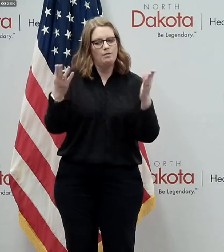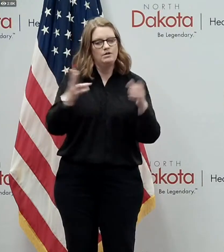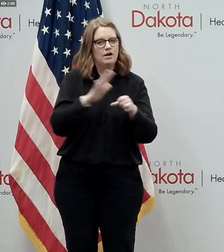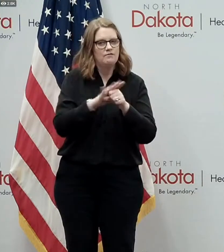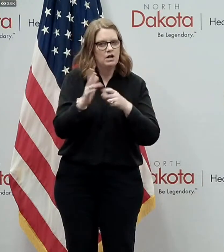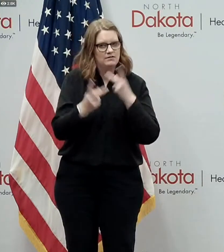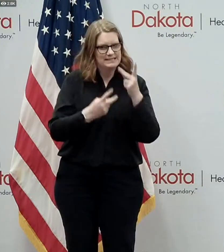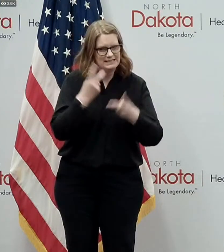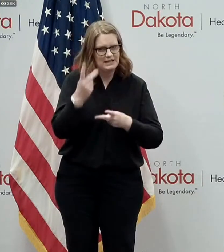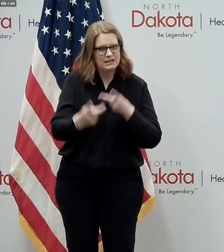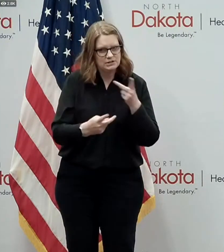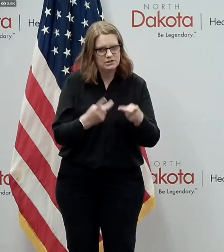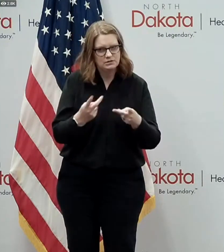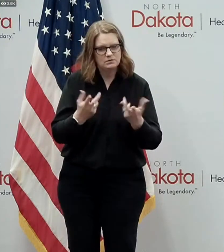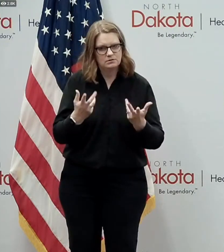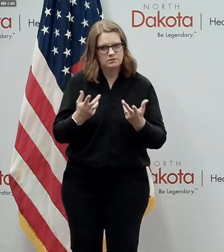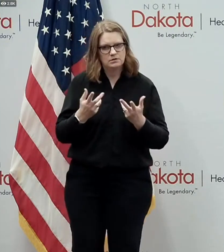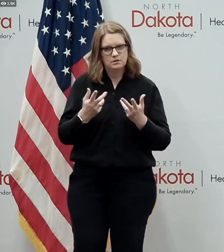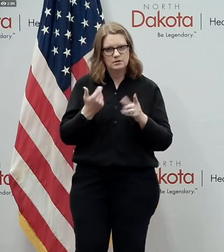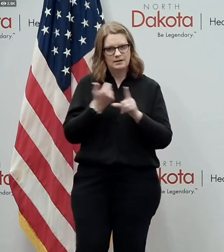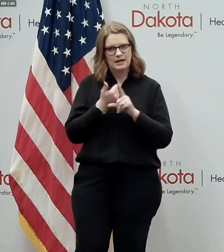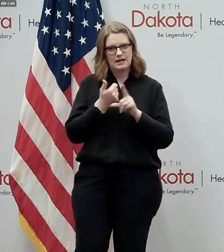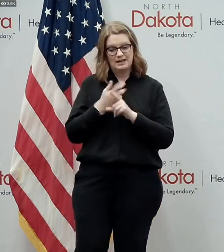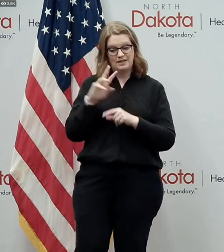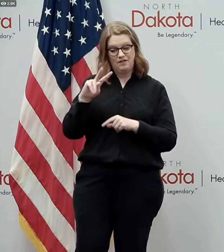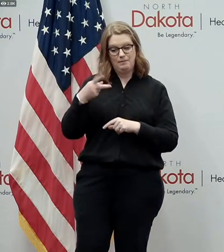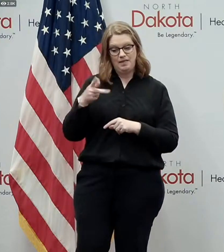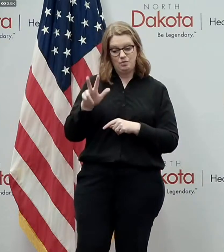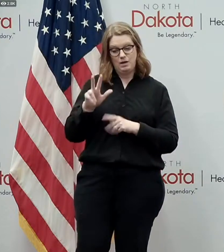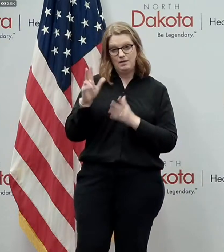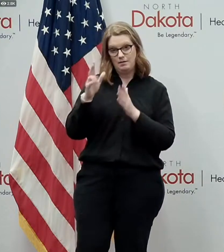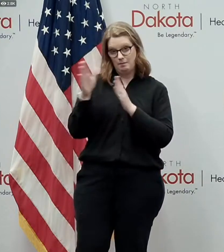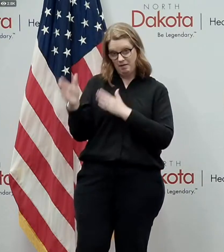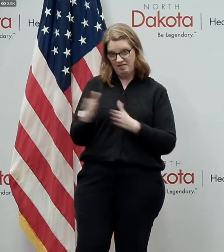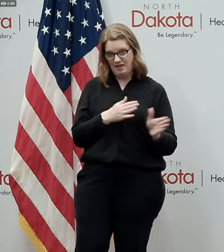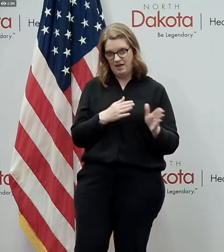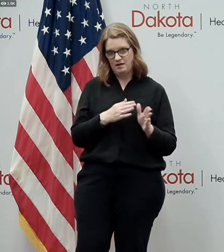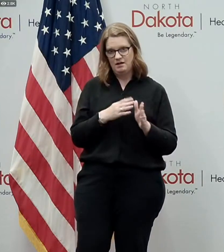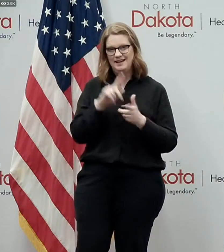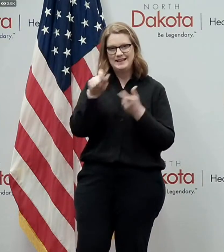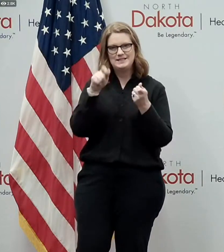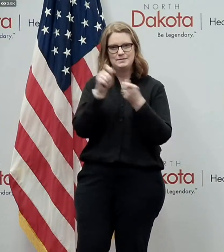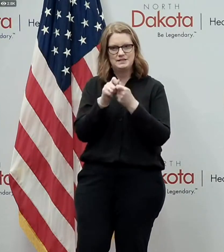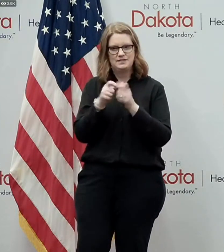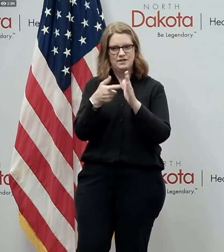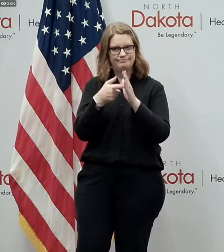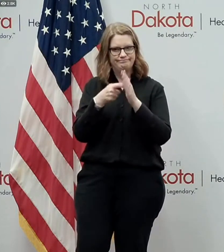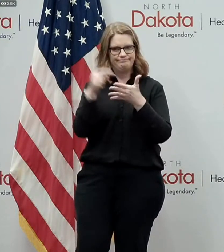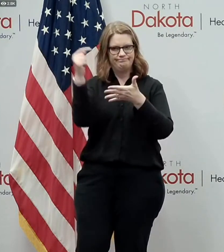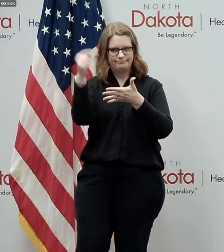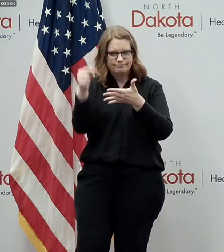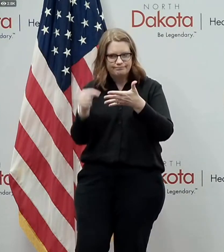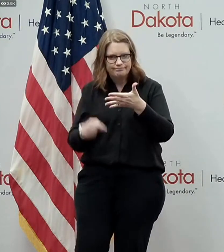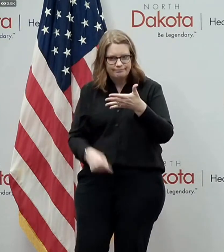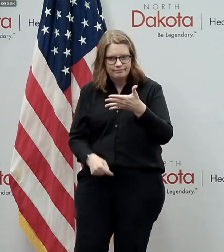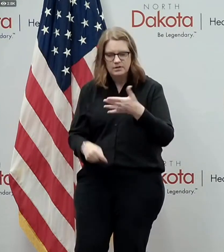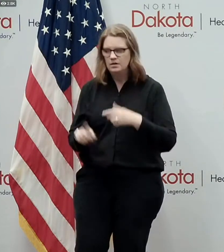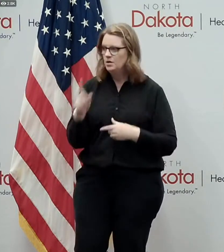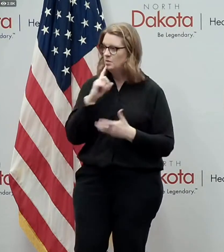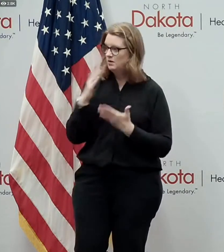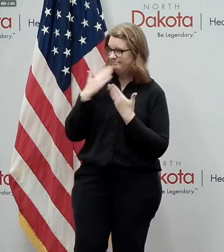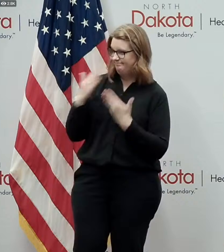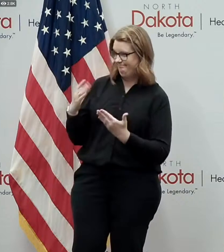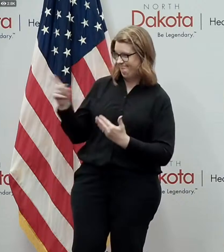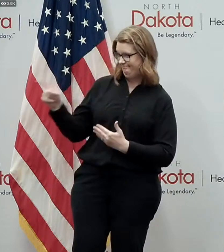outlined in our vulnerable population protection plan. I want to commend Chris Jones and